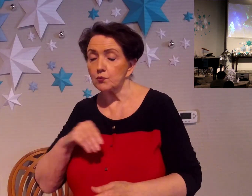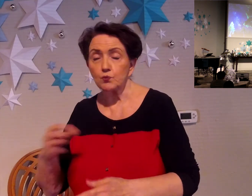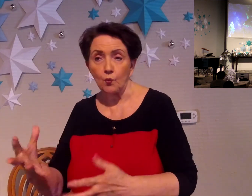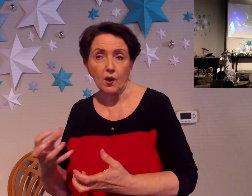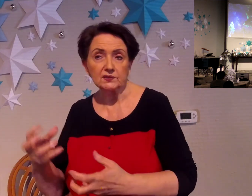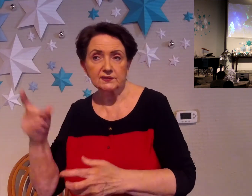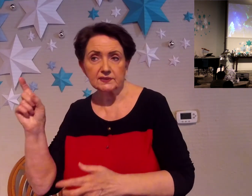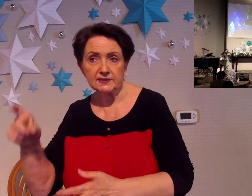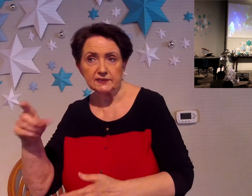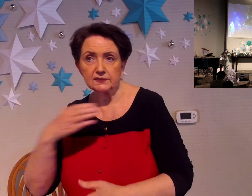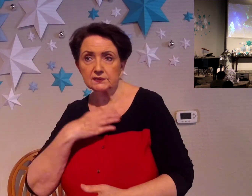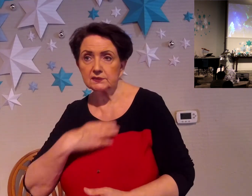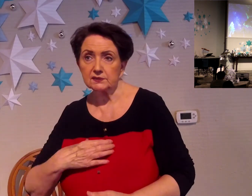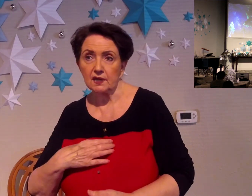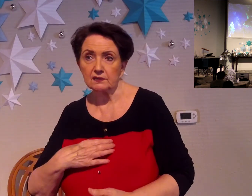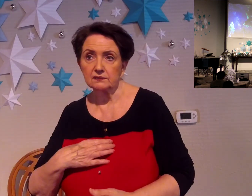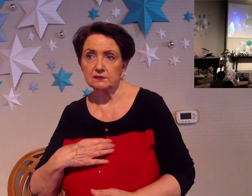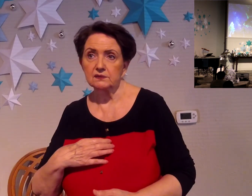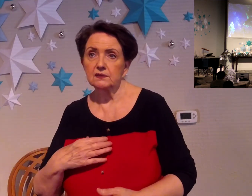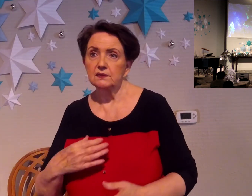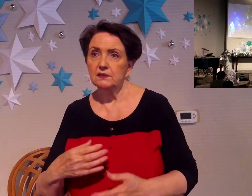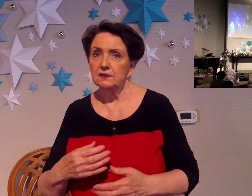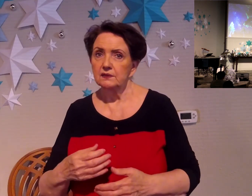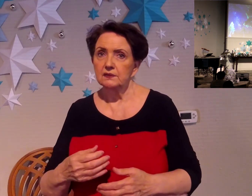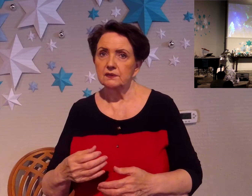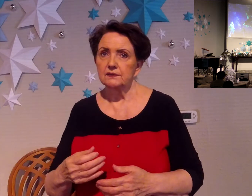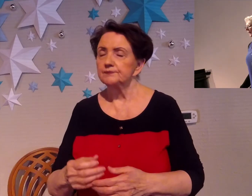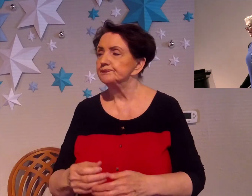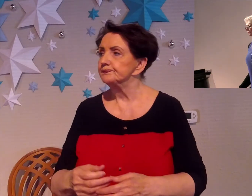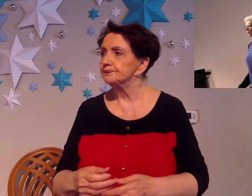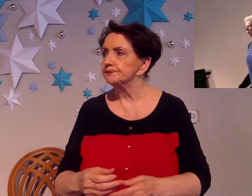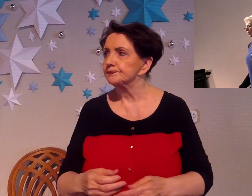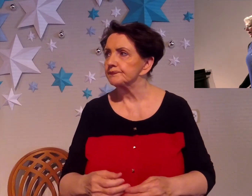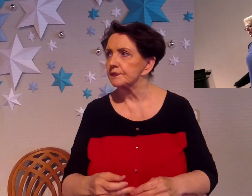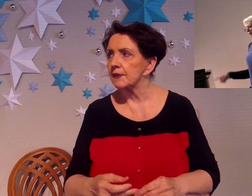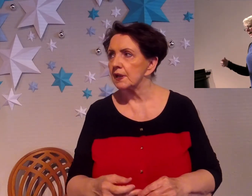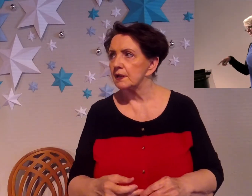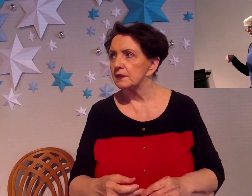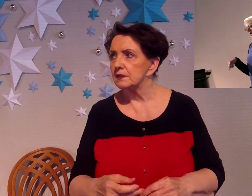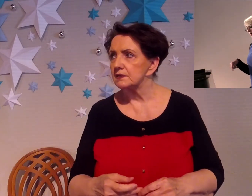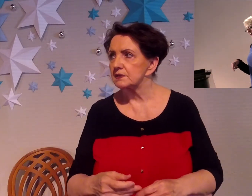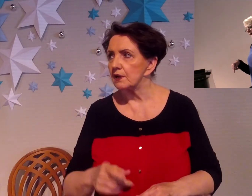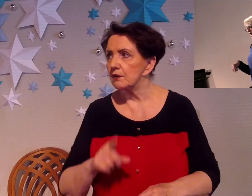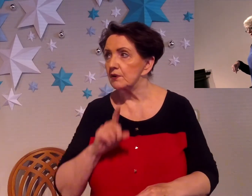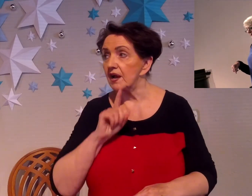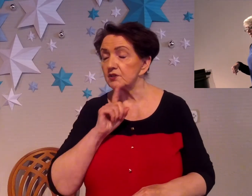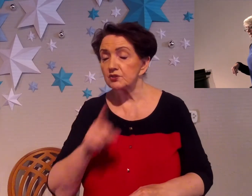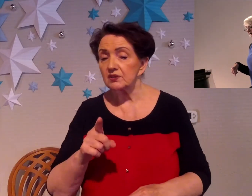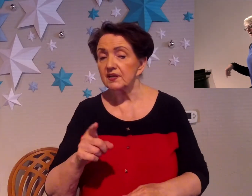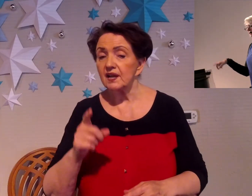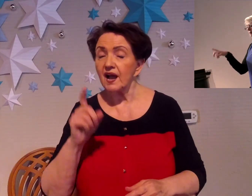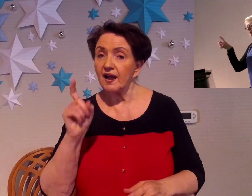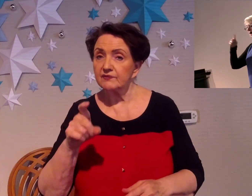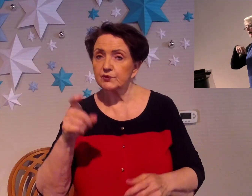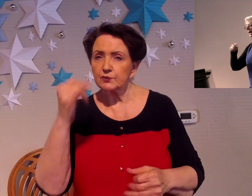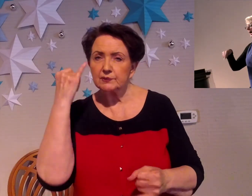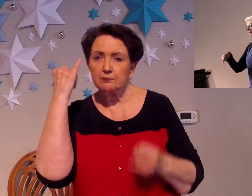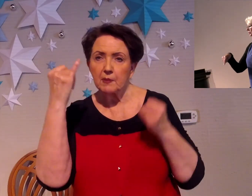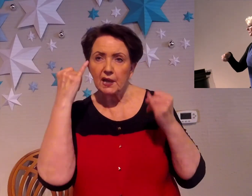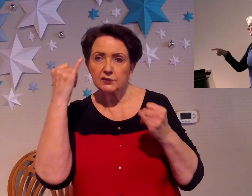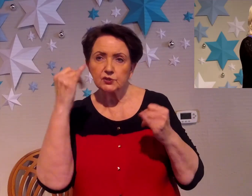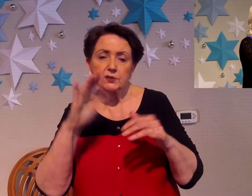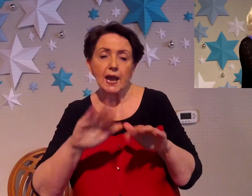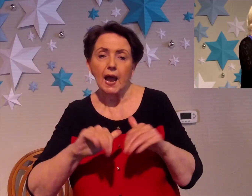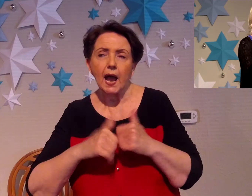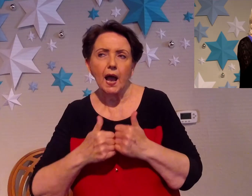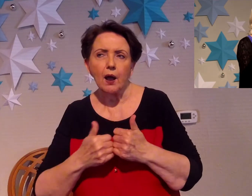own desires, their own life, their own thing that they're going for. And so I actually have to now imagine how my